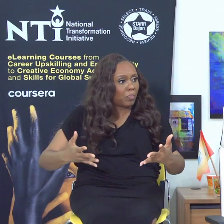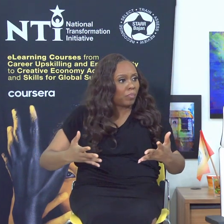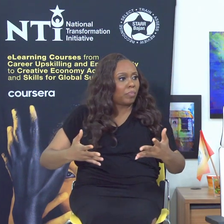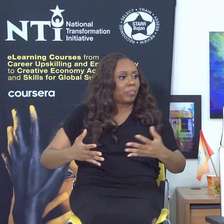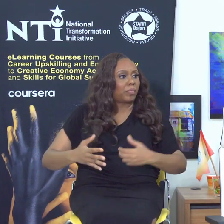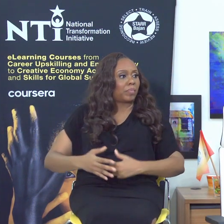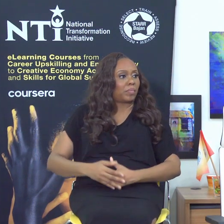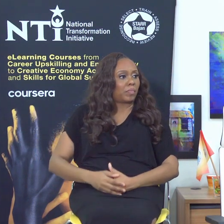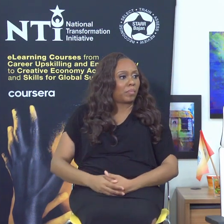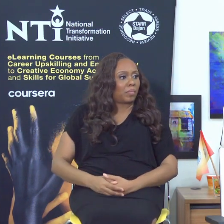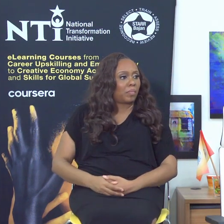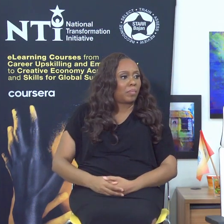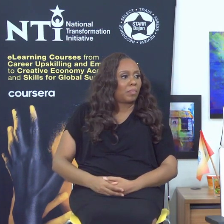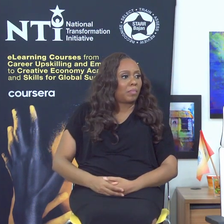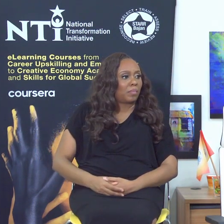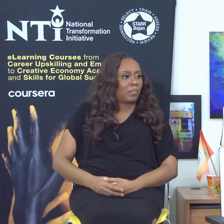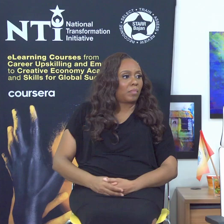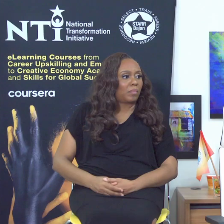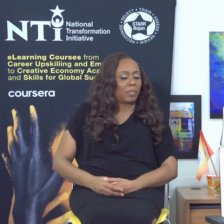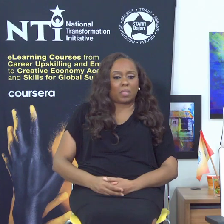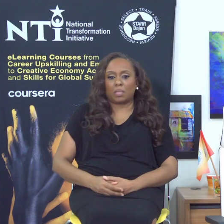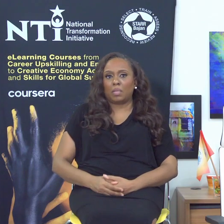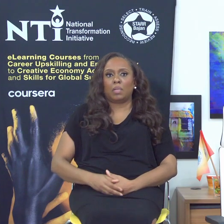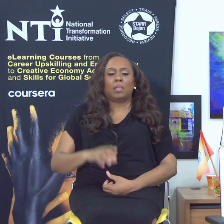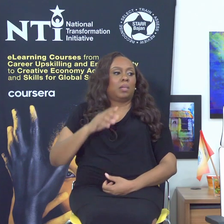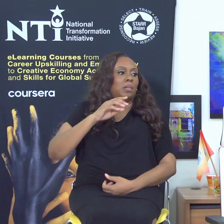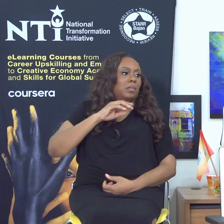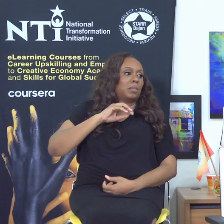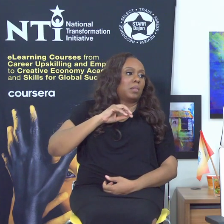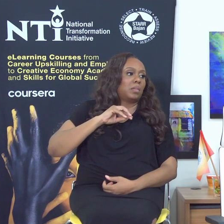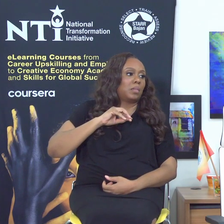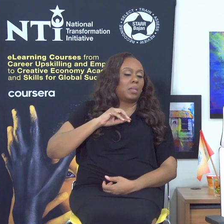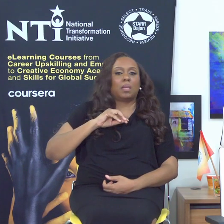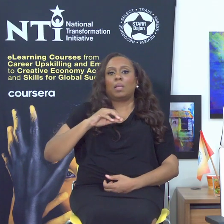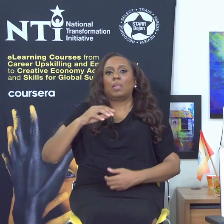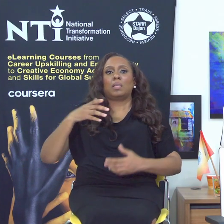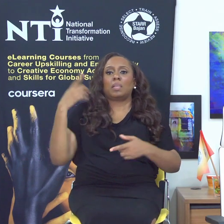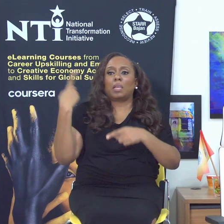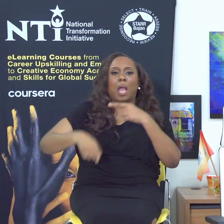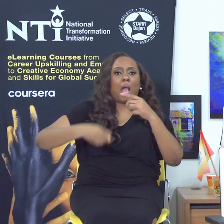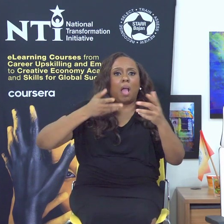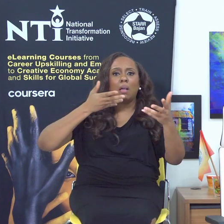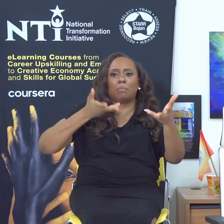the whole clouding over the communication is that she's all frustration.